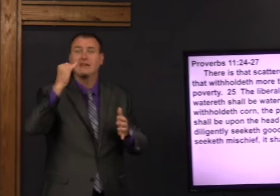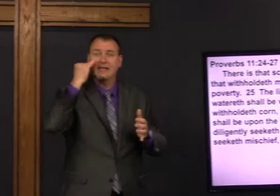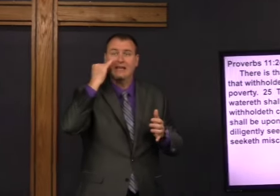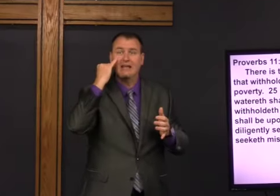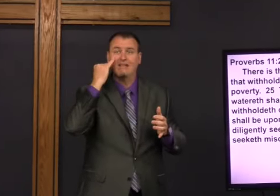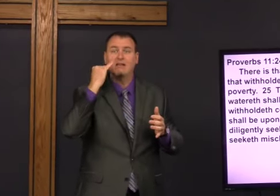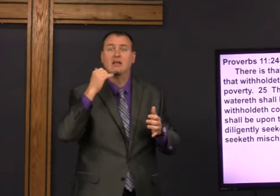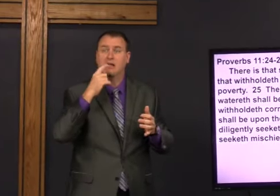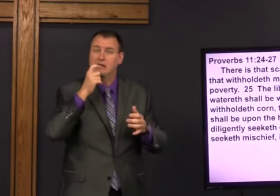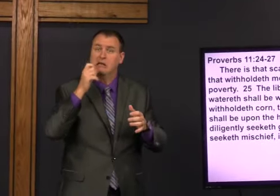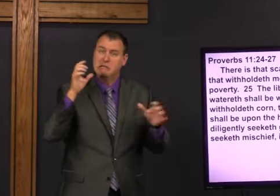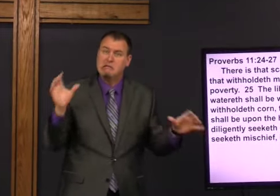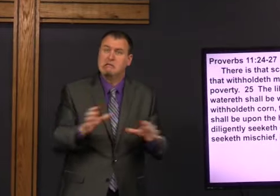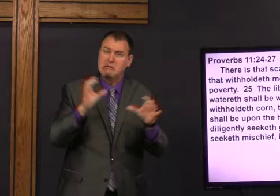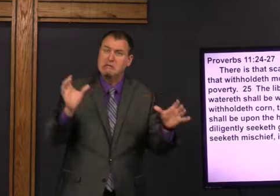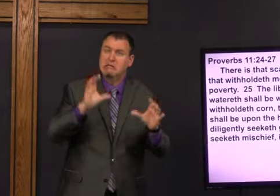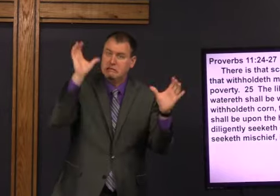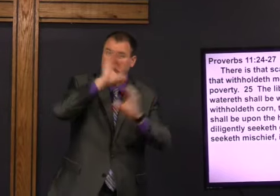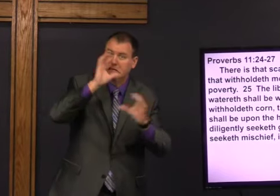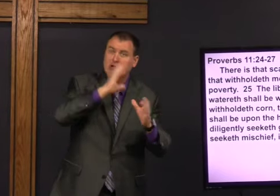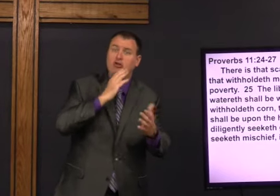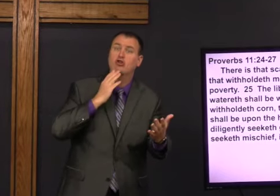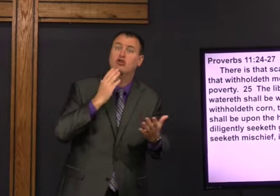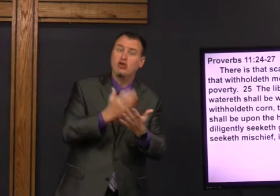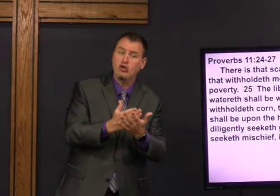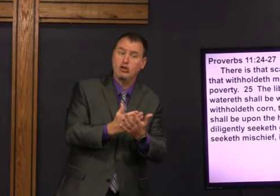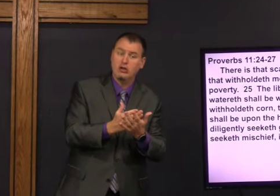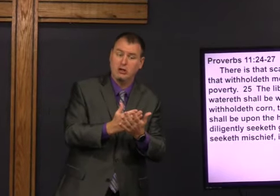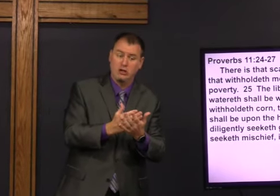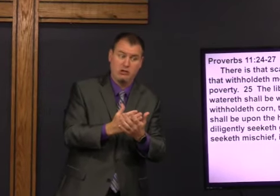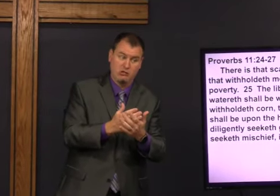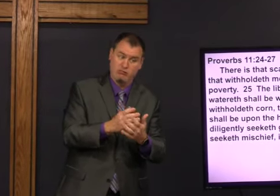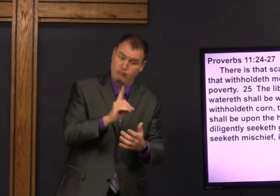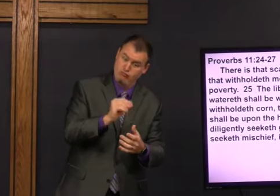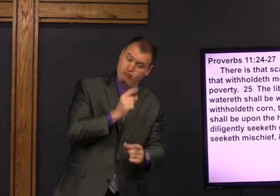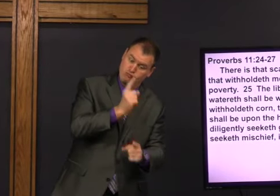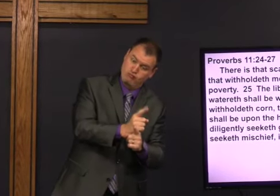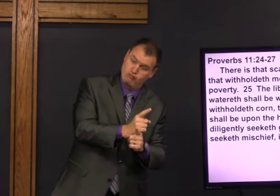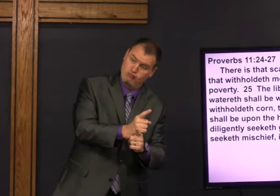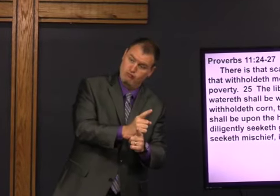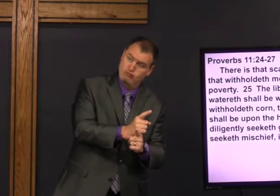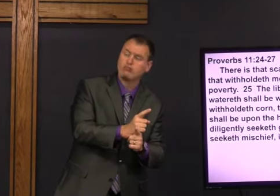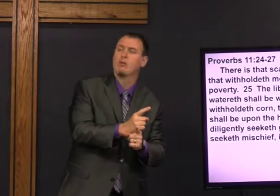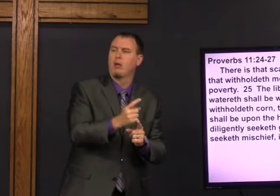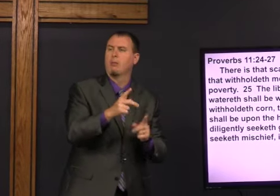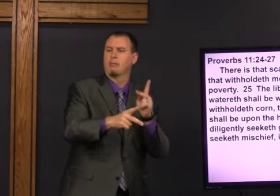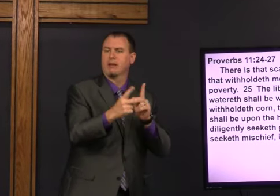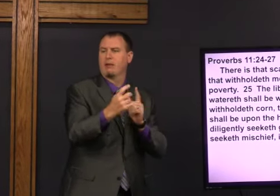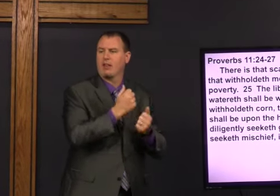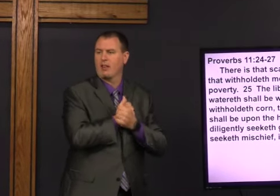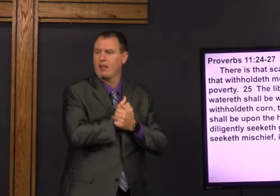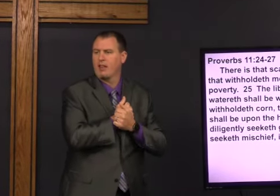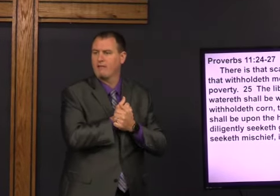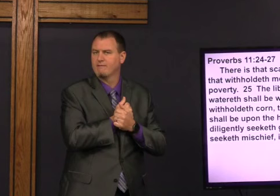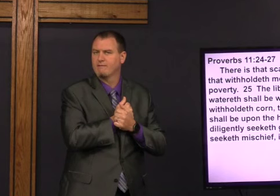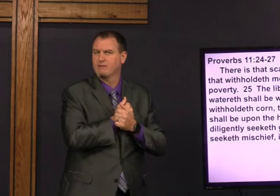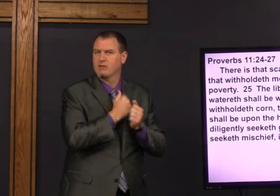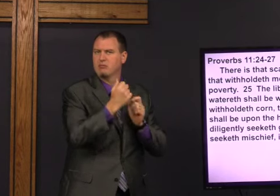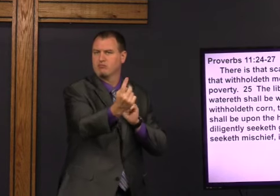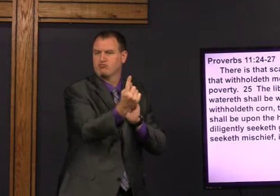In verse 27, he that diligently seeketh good procureth favor,